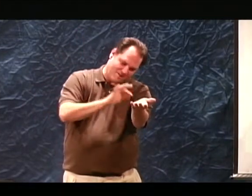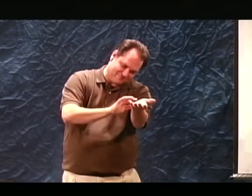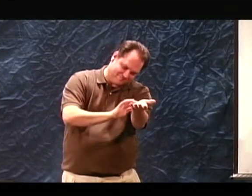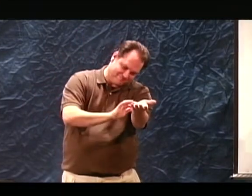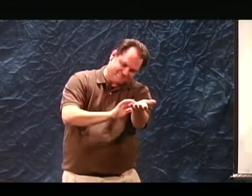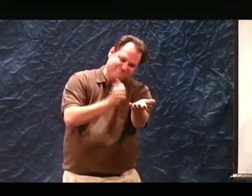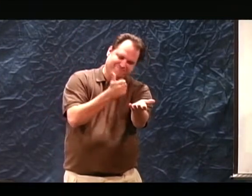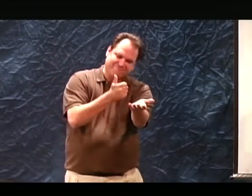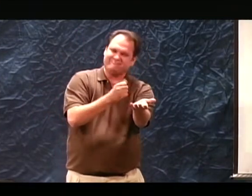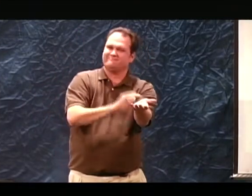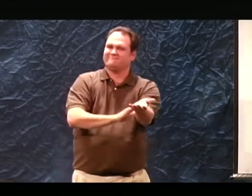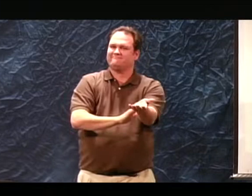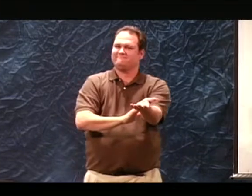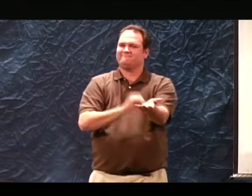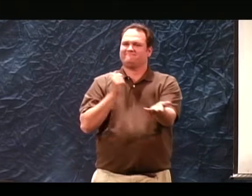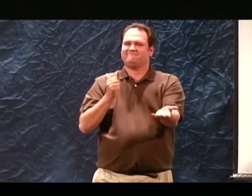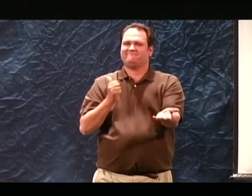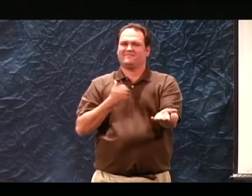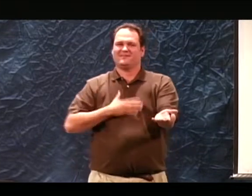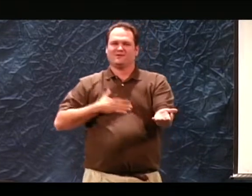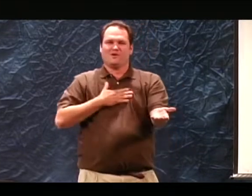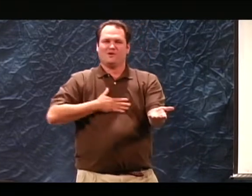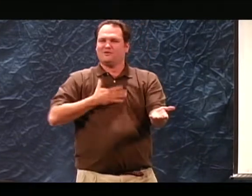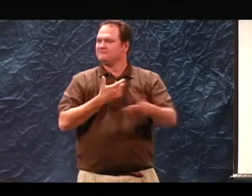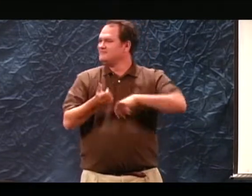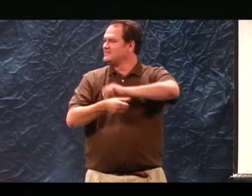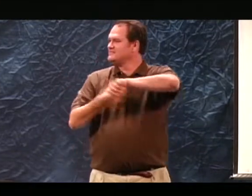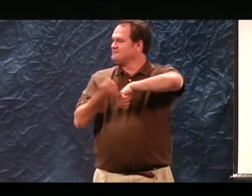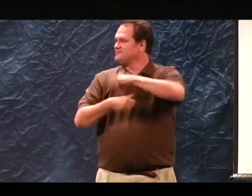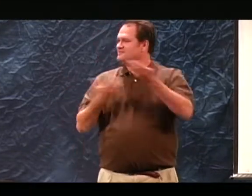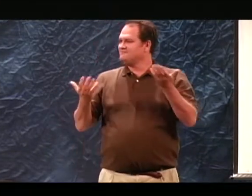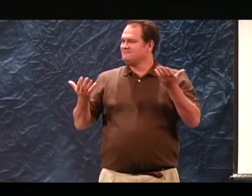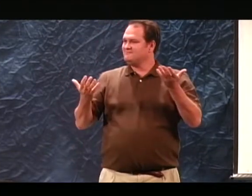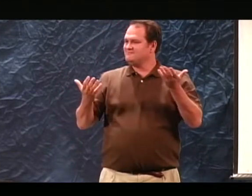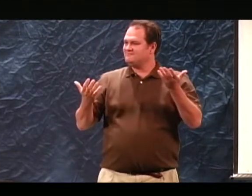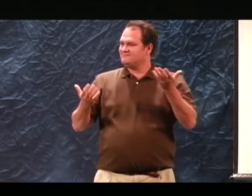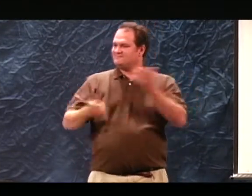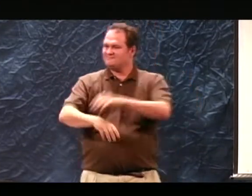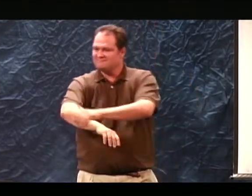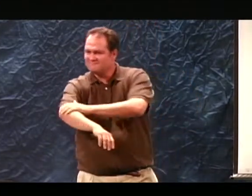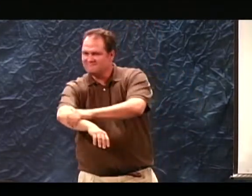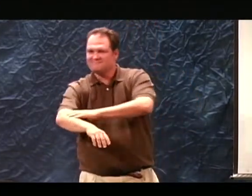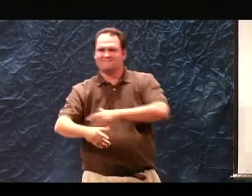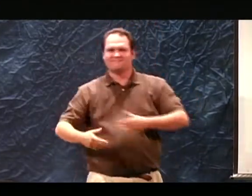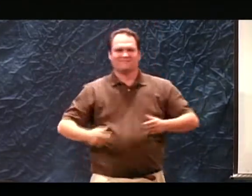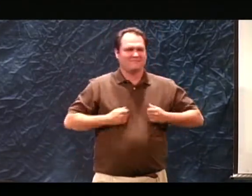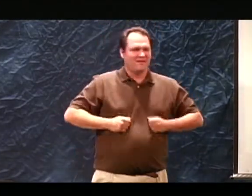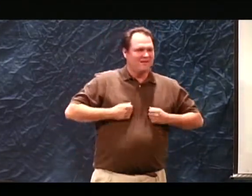so the one hand is given to no the forearm with the other